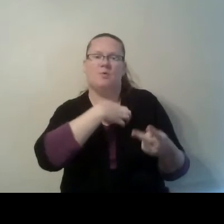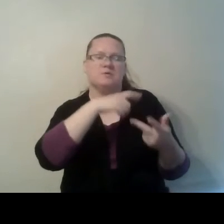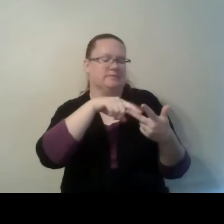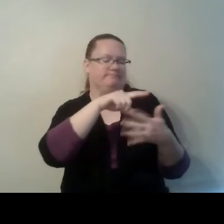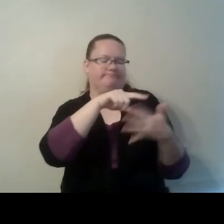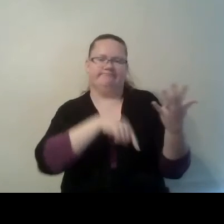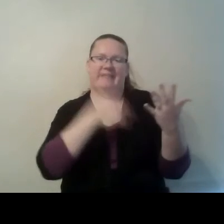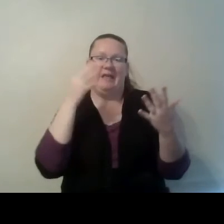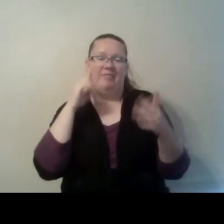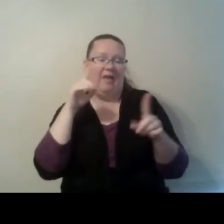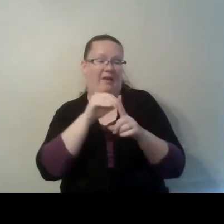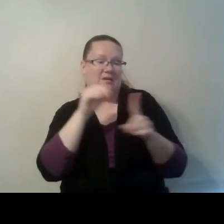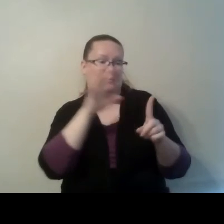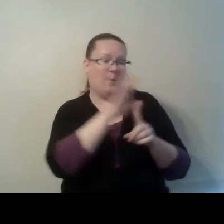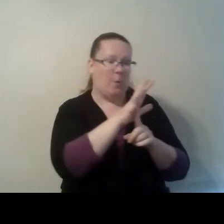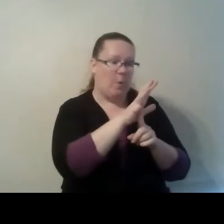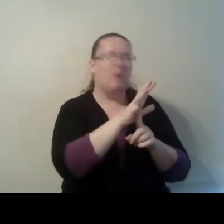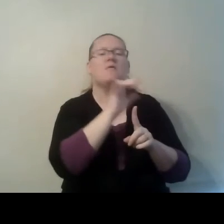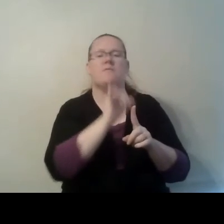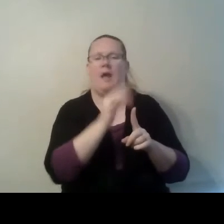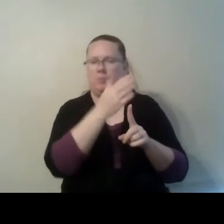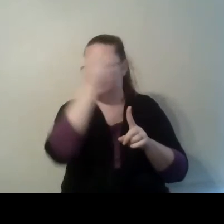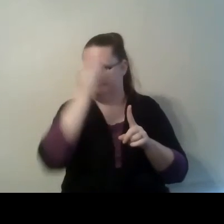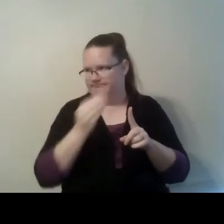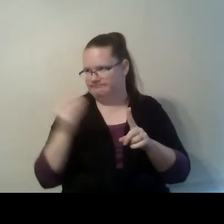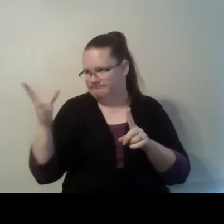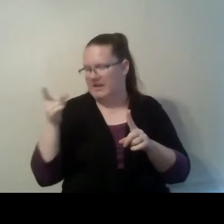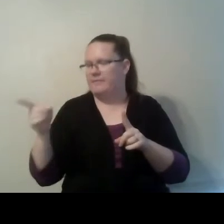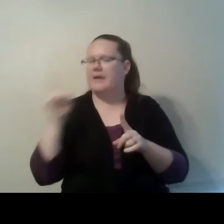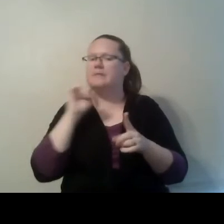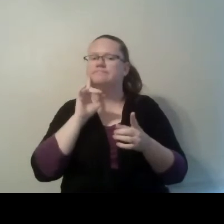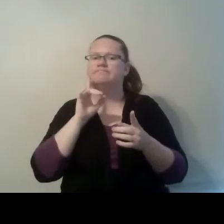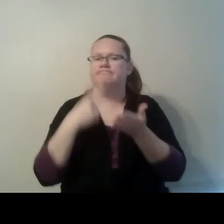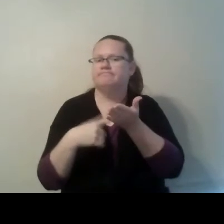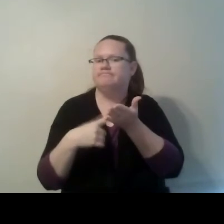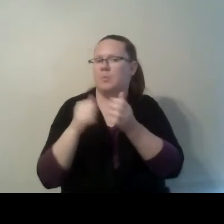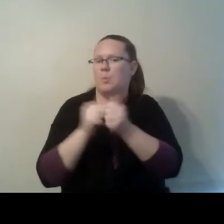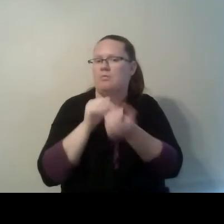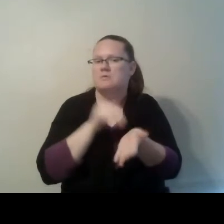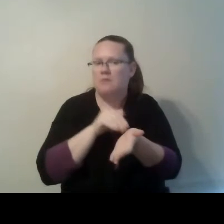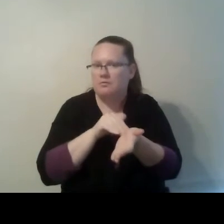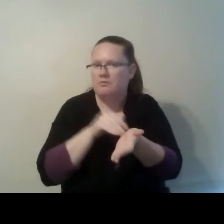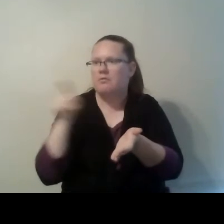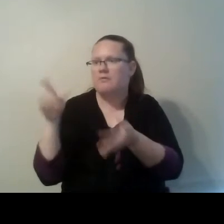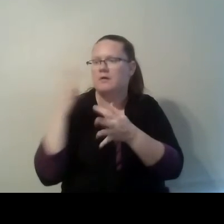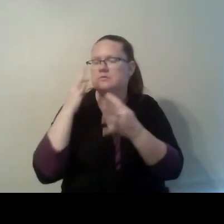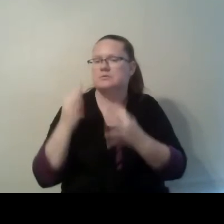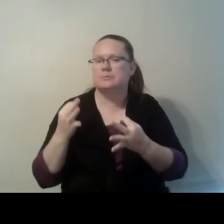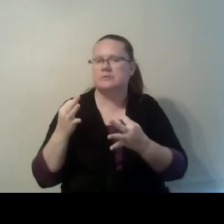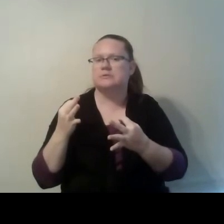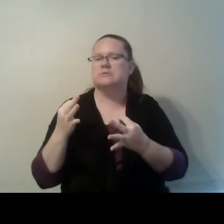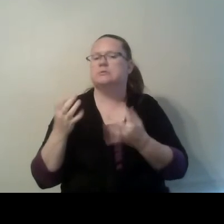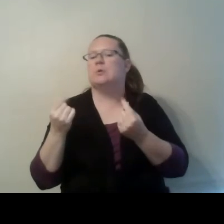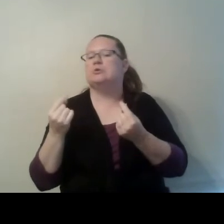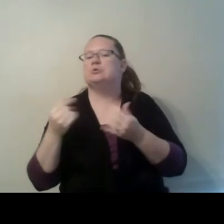that information is reported to that health and wellness officer, who then consults with an actual doctor who makes a determination as to what needs to